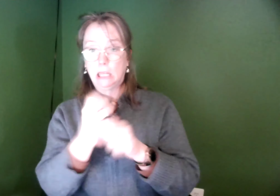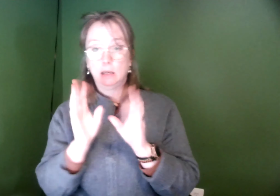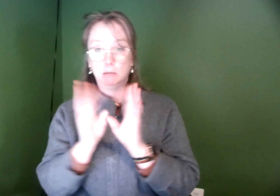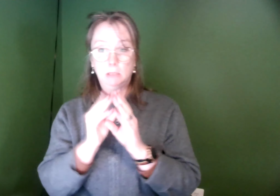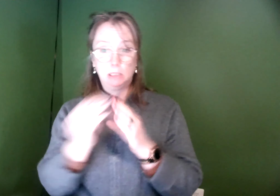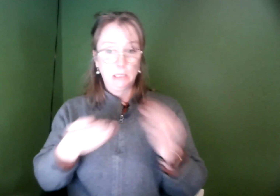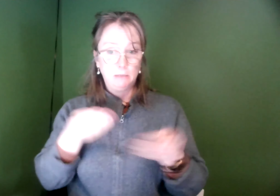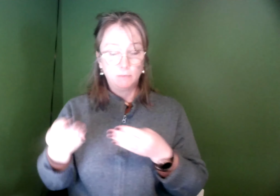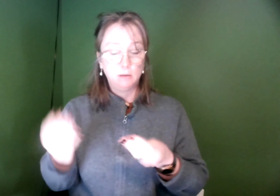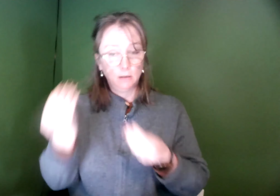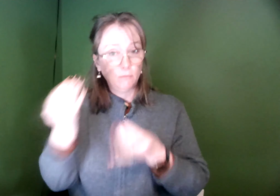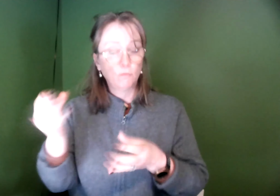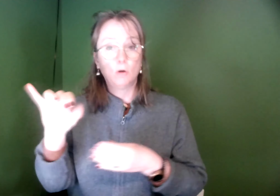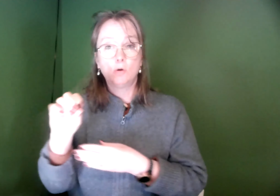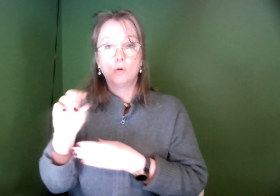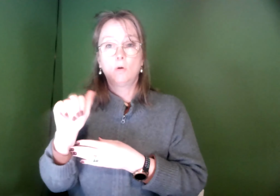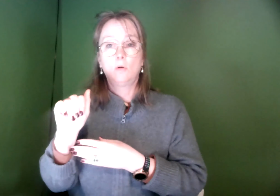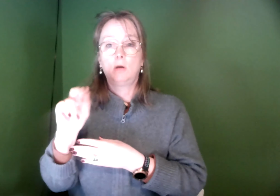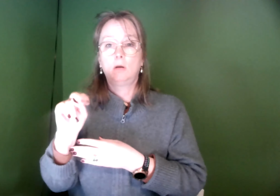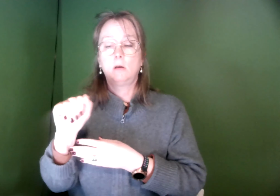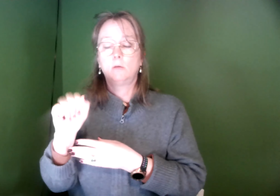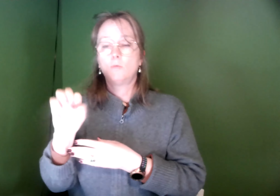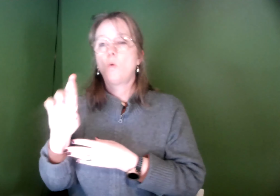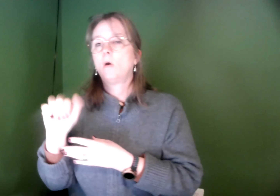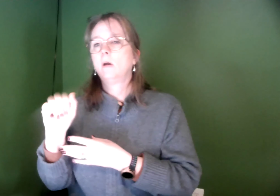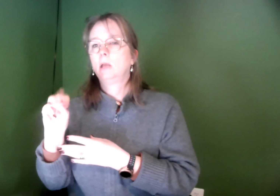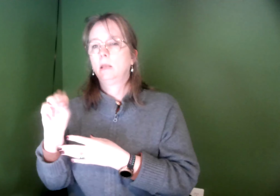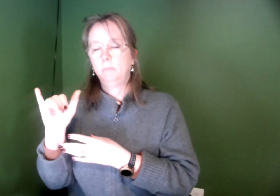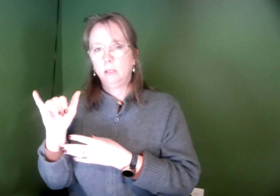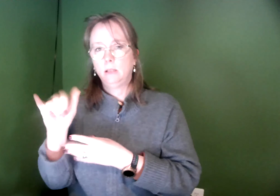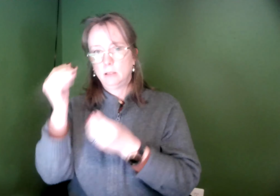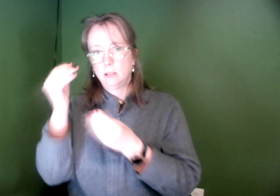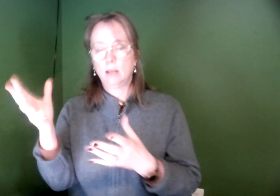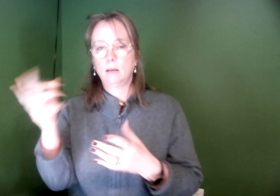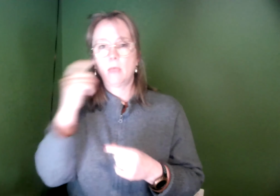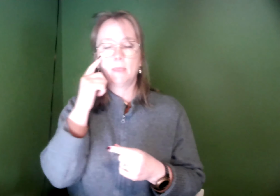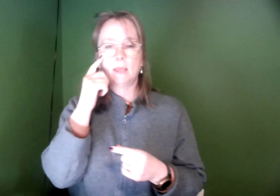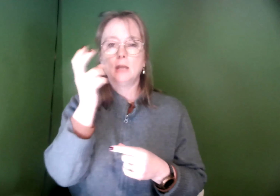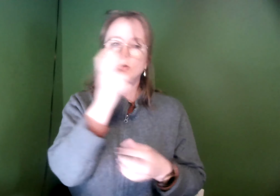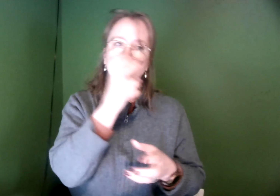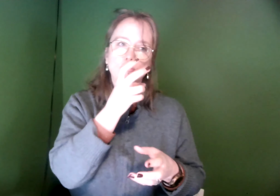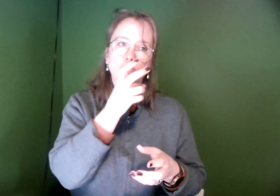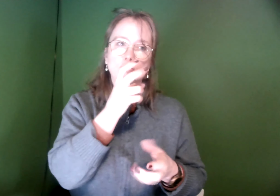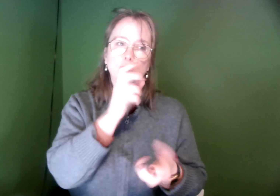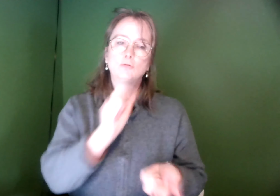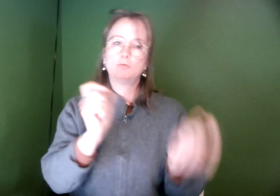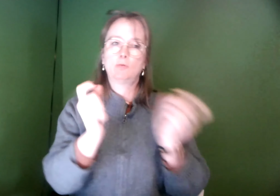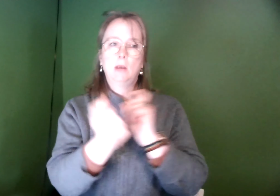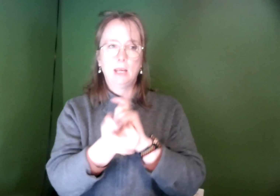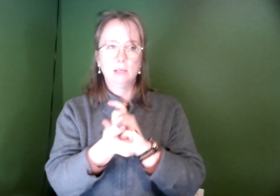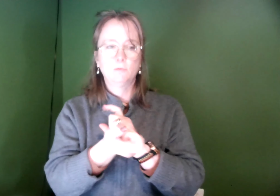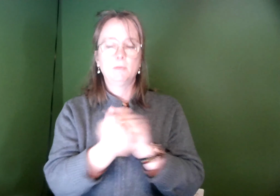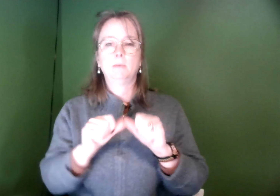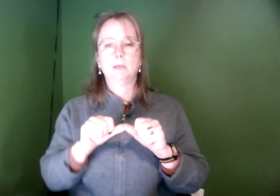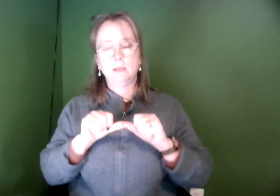or Amy know, and think transformational, sustainable,